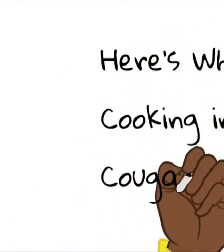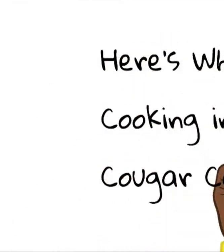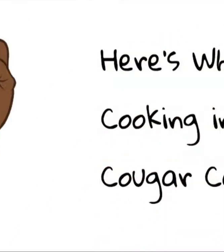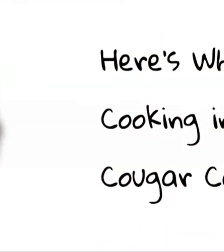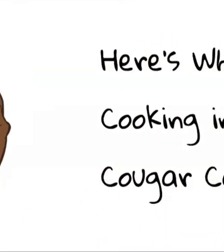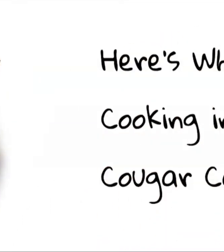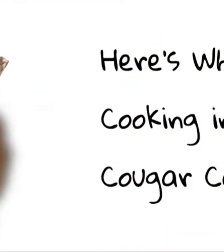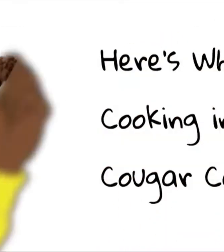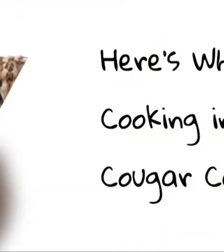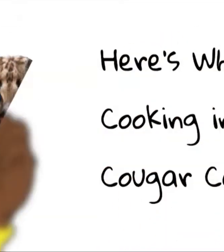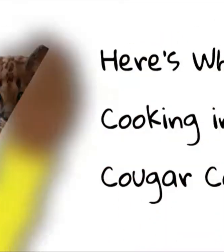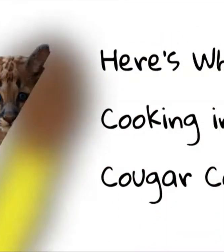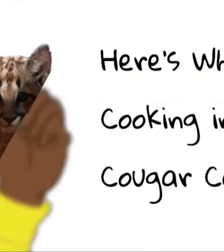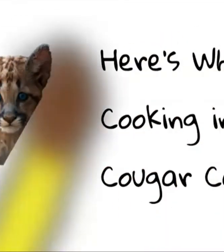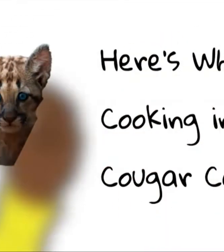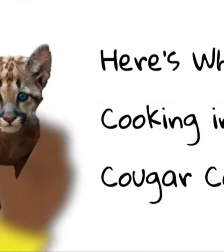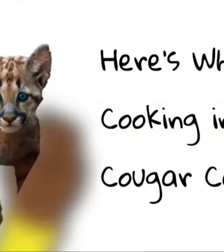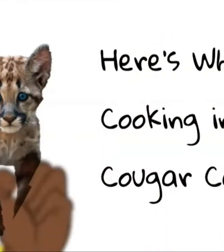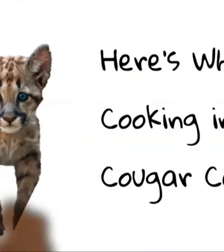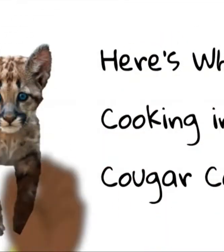Here's what's cooking in the Cougar Cafe.